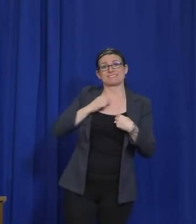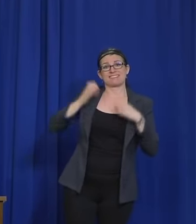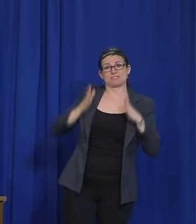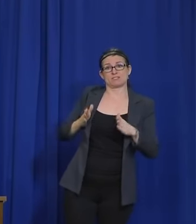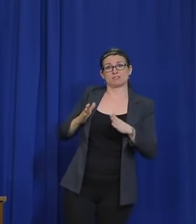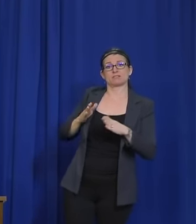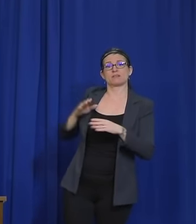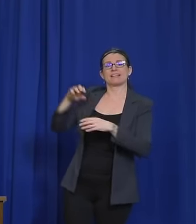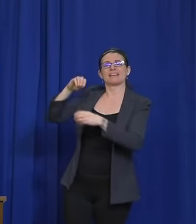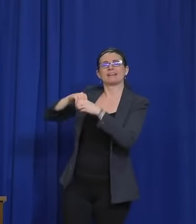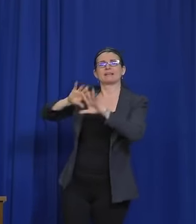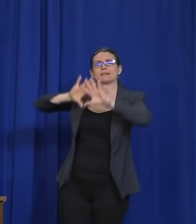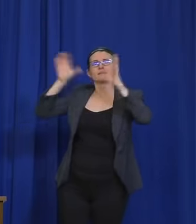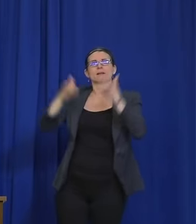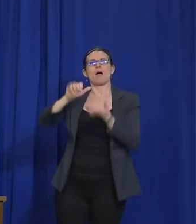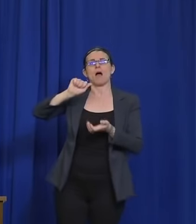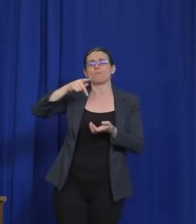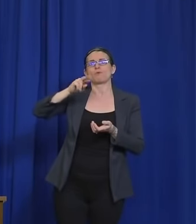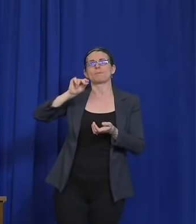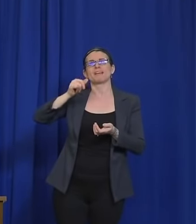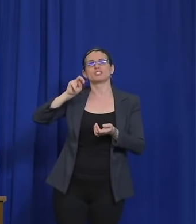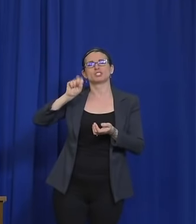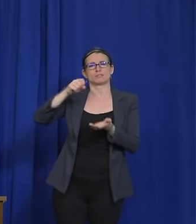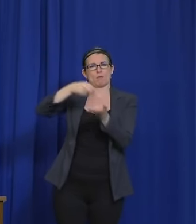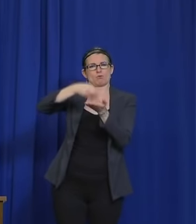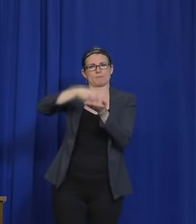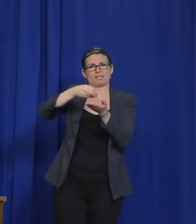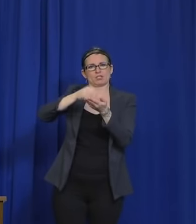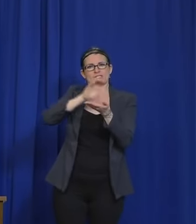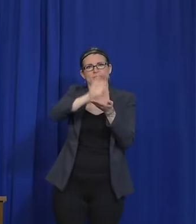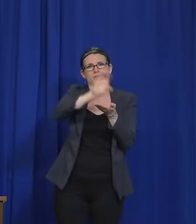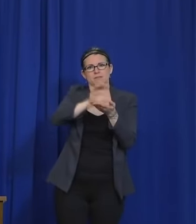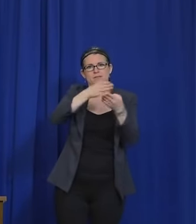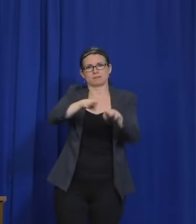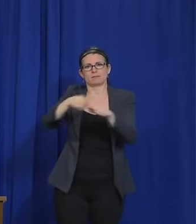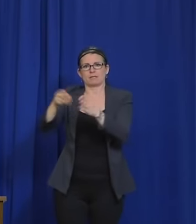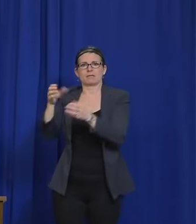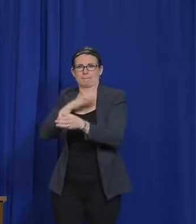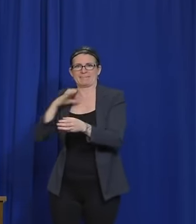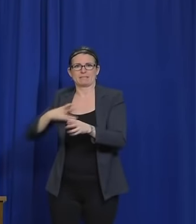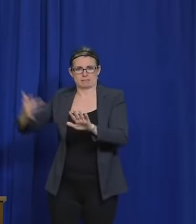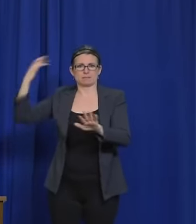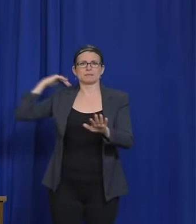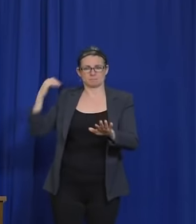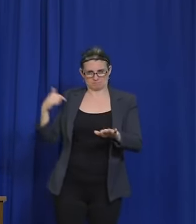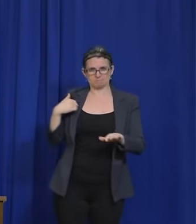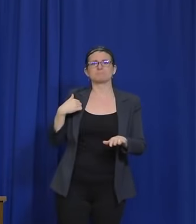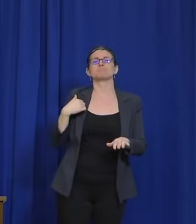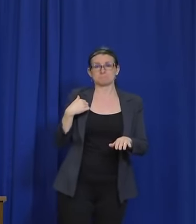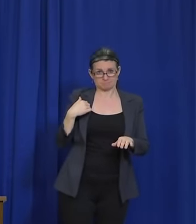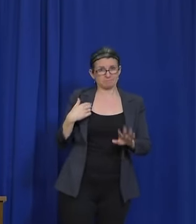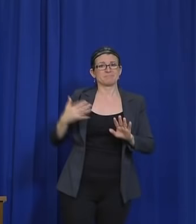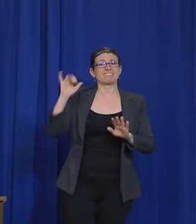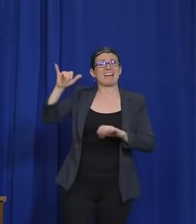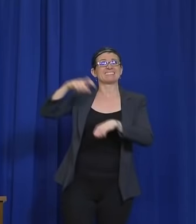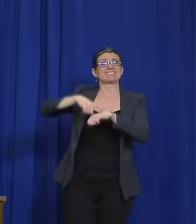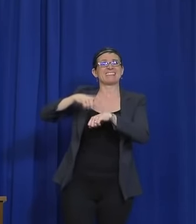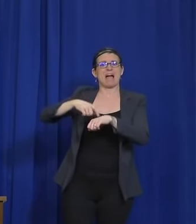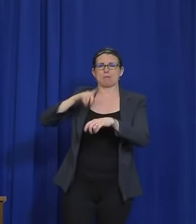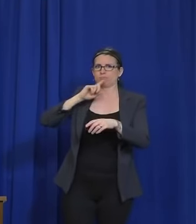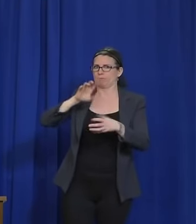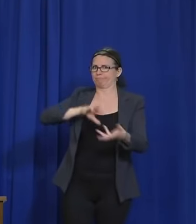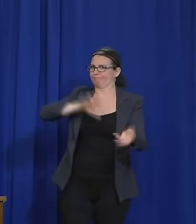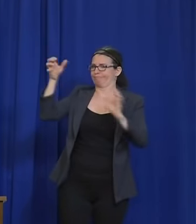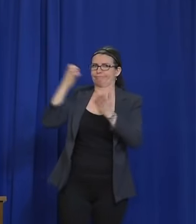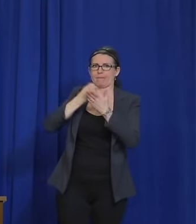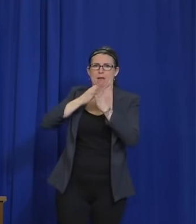legislature. I was on the Appropriations Committee during the last recession. I know how extremely difficult it is to pare